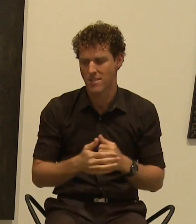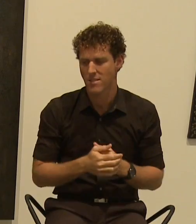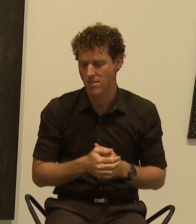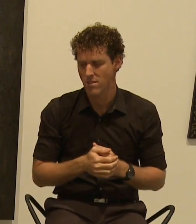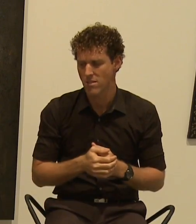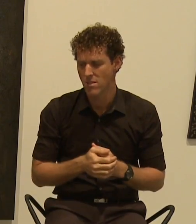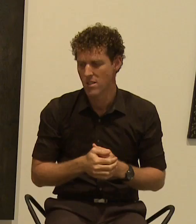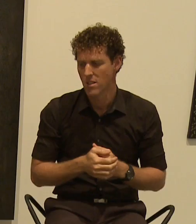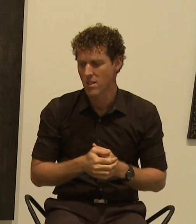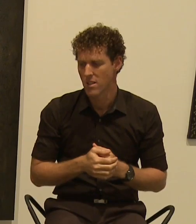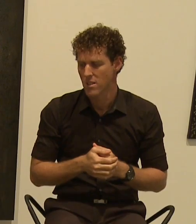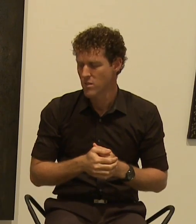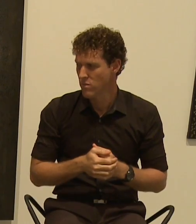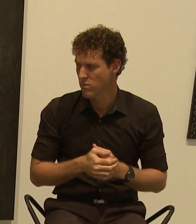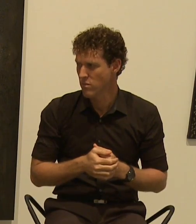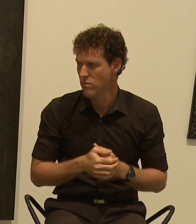and